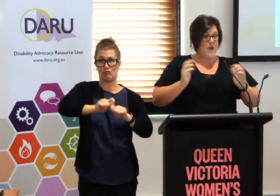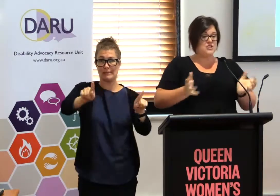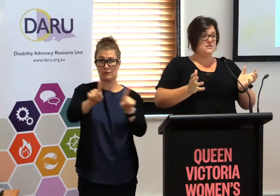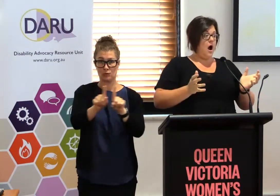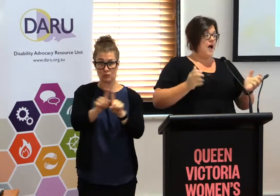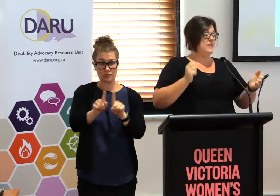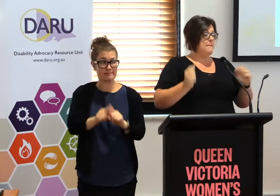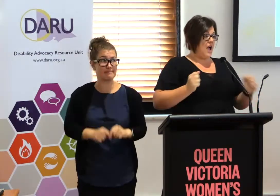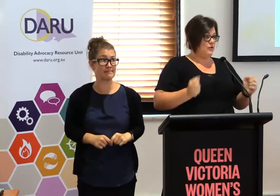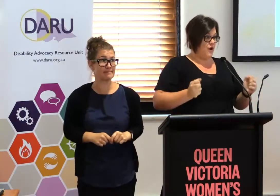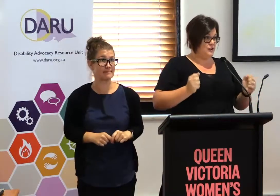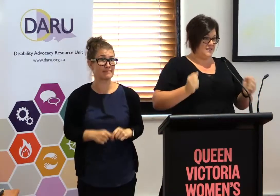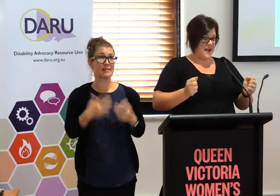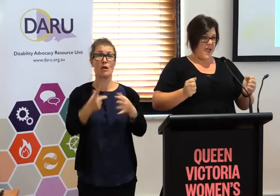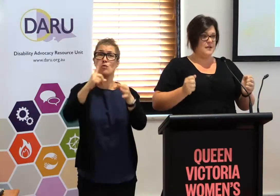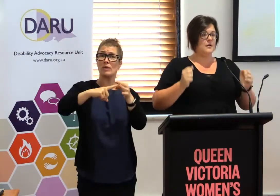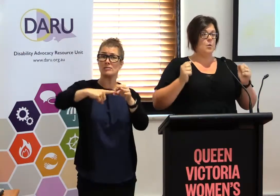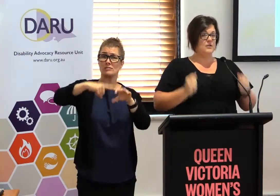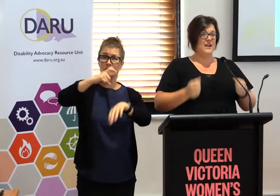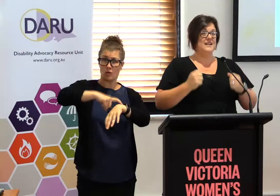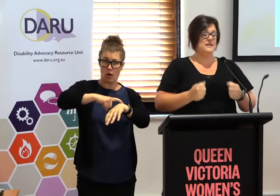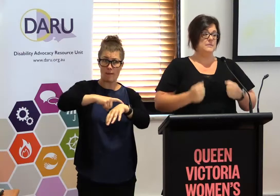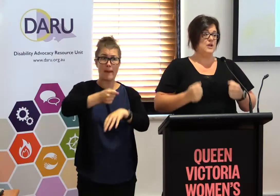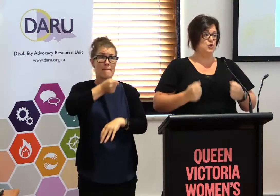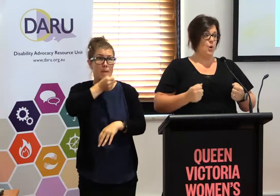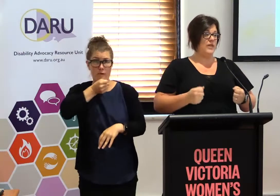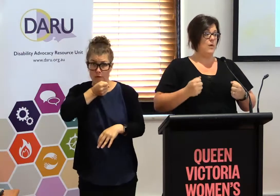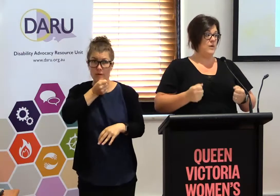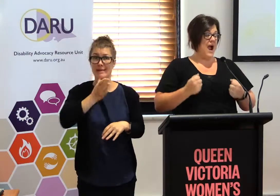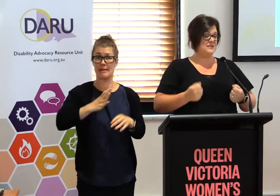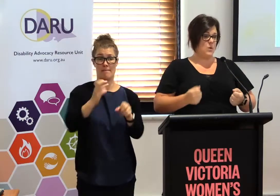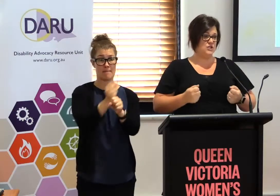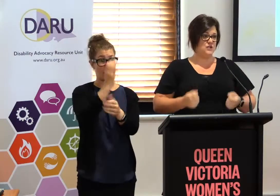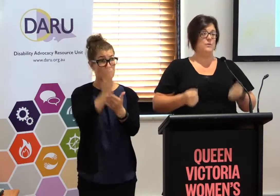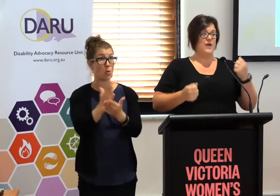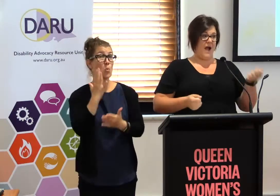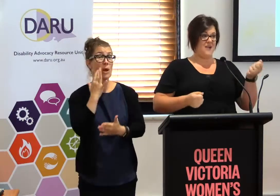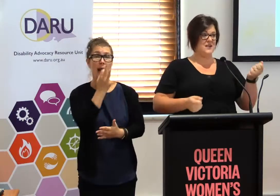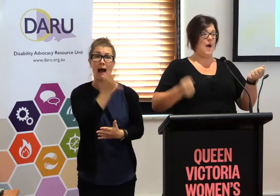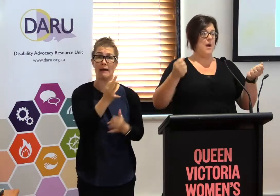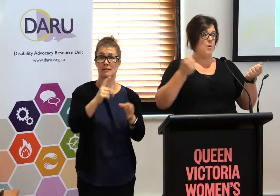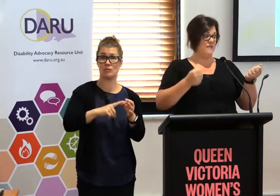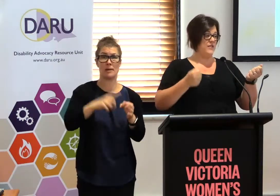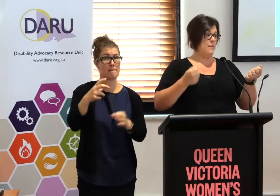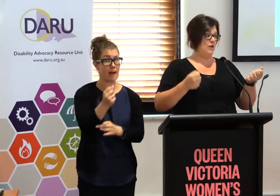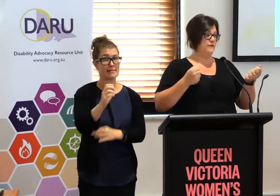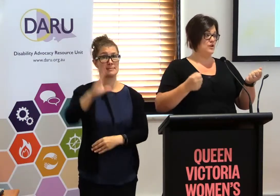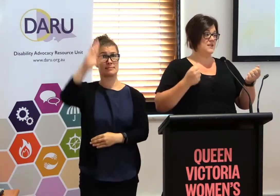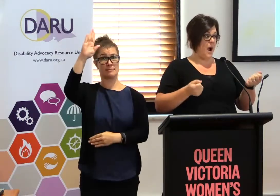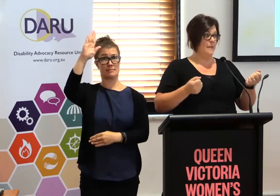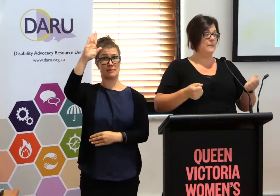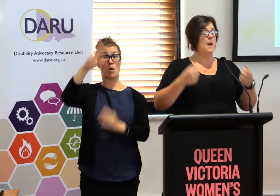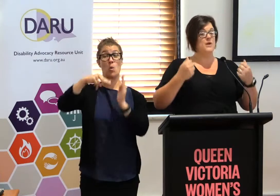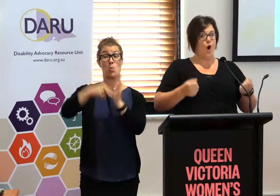So question times and microphones today, we really need to make sure that when we ask a question, we put our hand up and we wait for the microphone